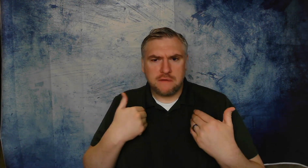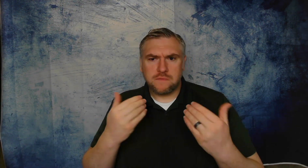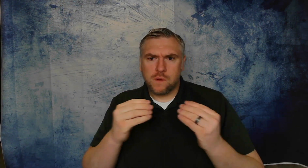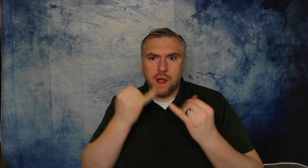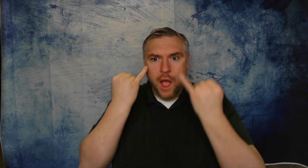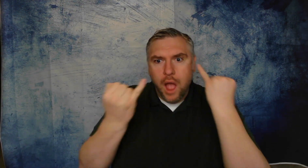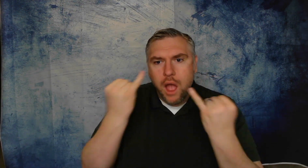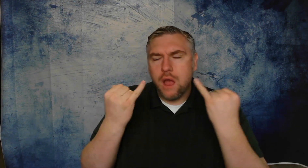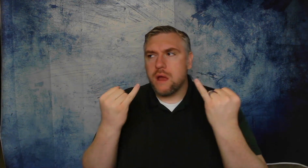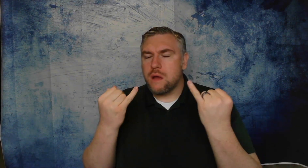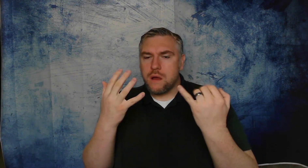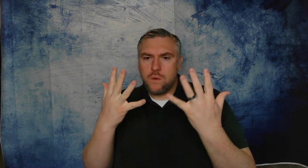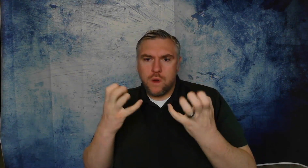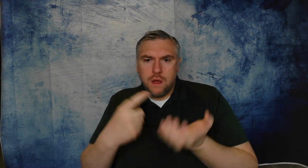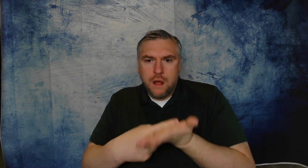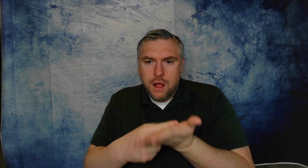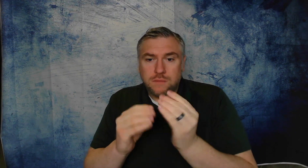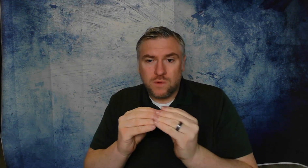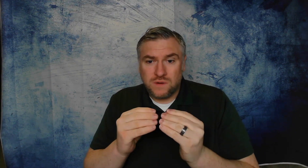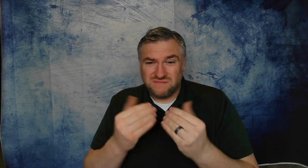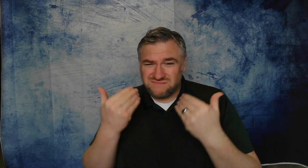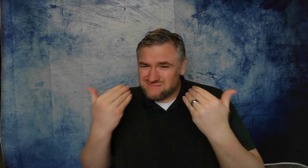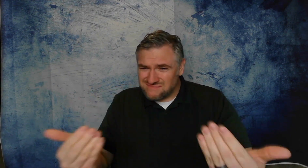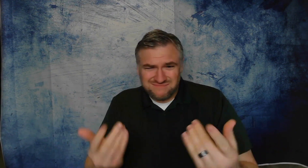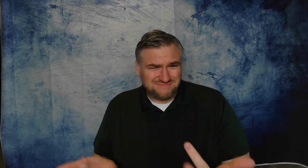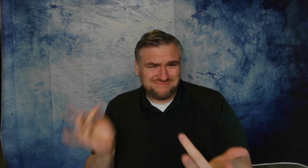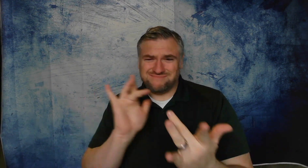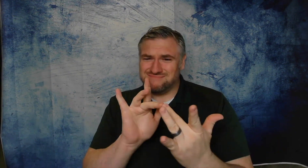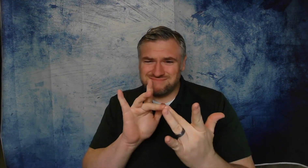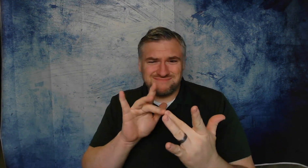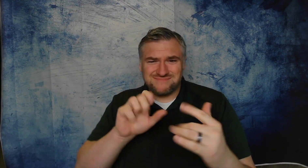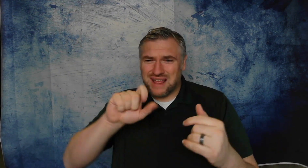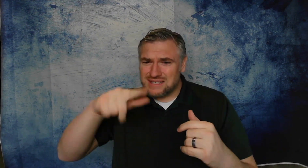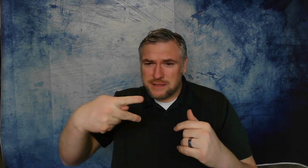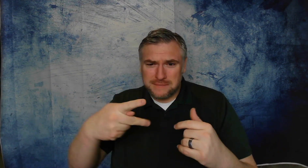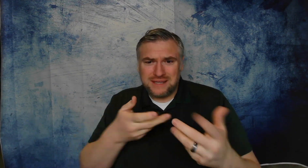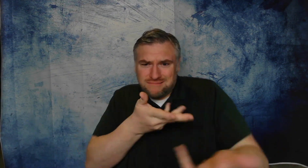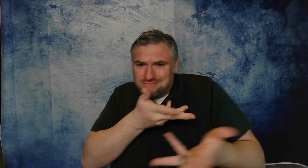Okay. If you have more ideas or want to discuss more, go ahead and contact